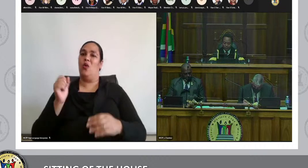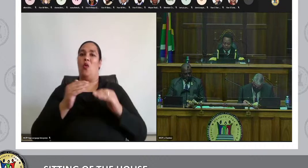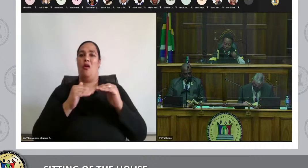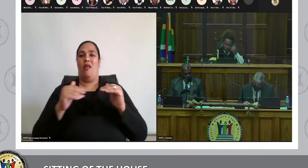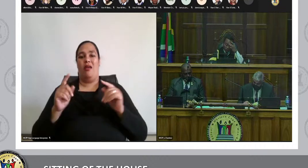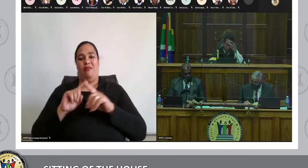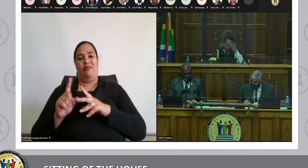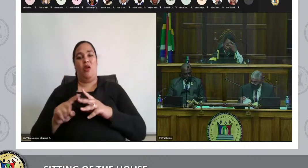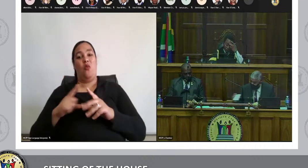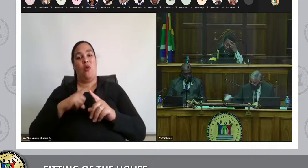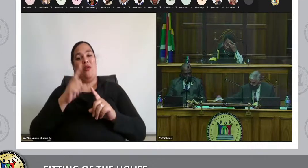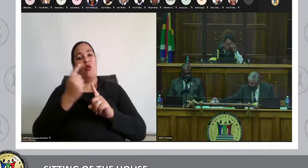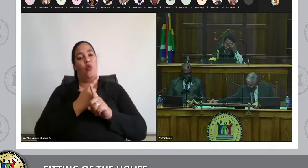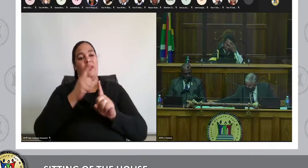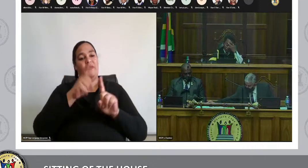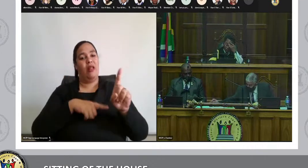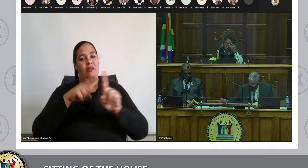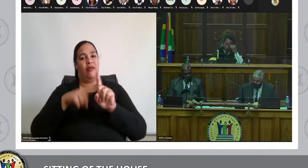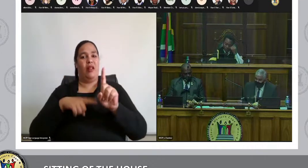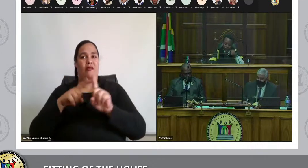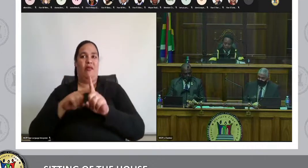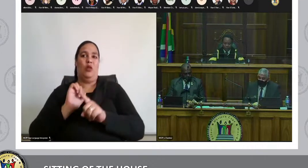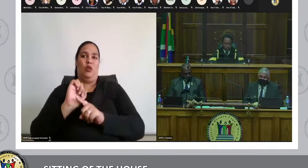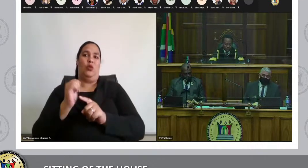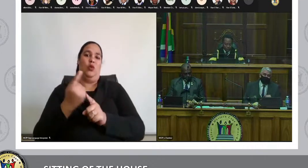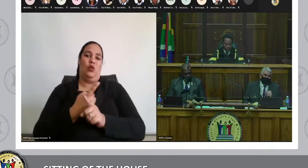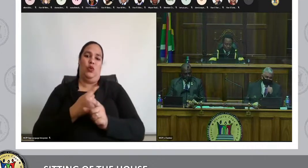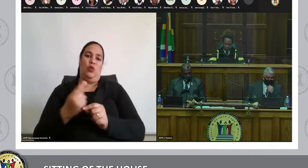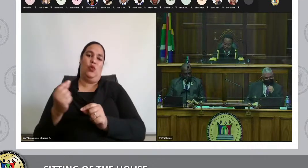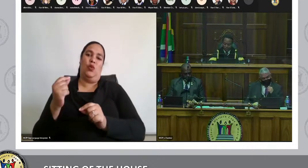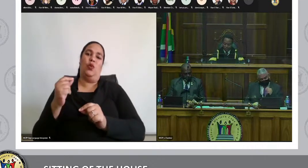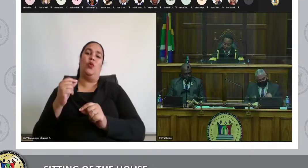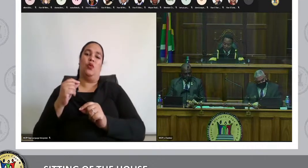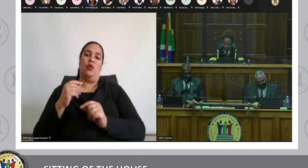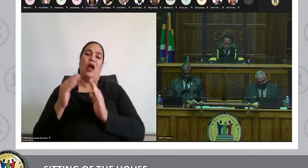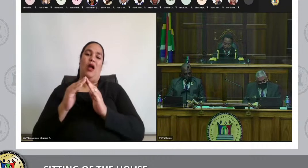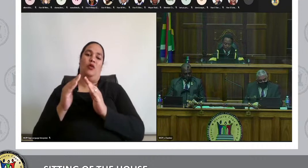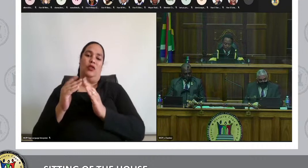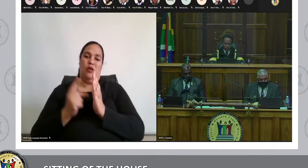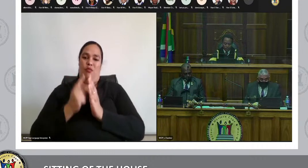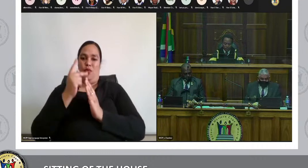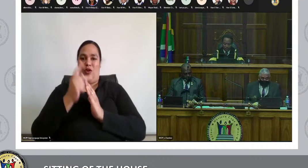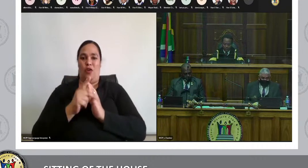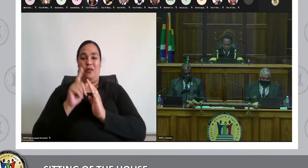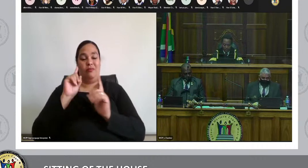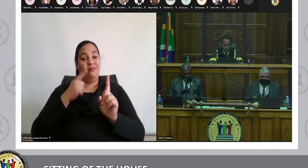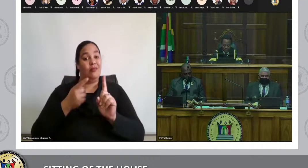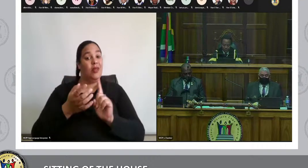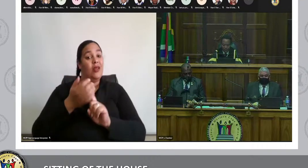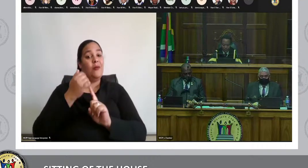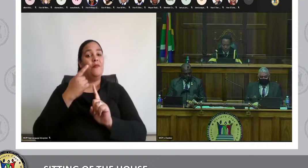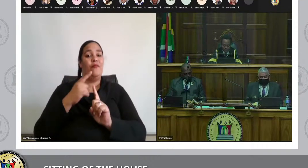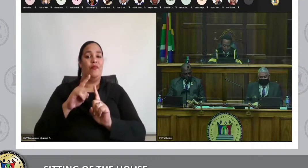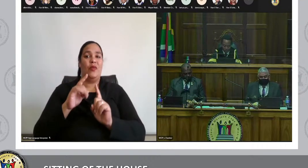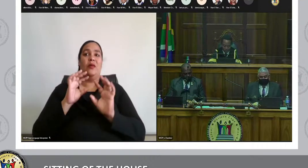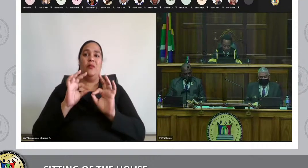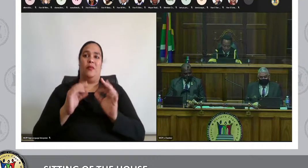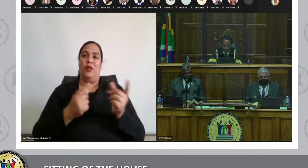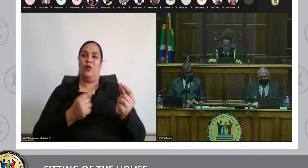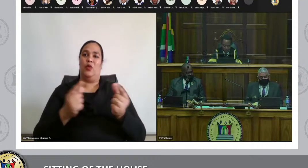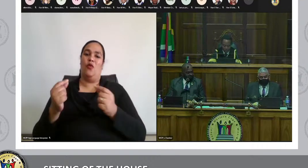has failed to deliver on its transitional residential housing project, which was aimed at dissatisfaction